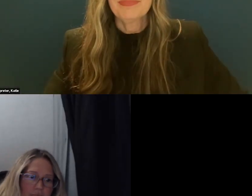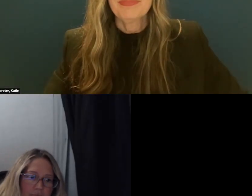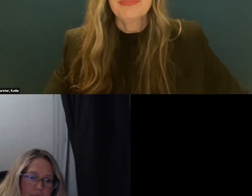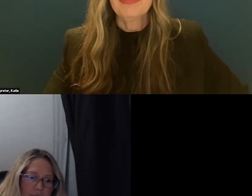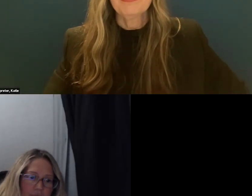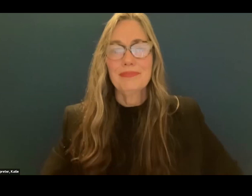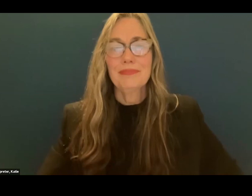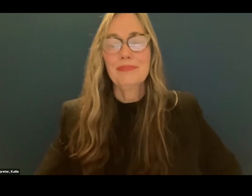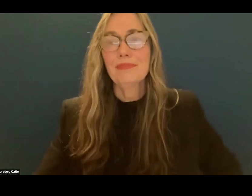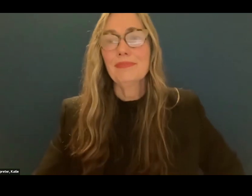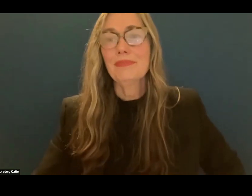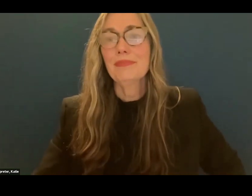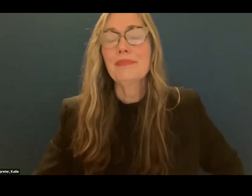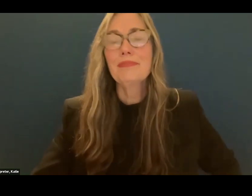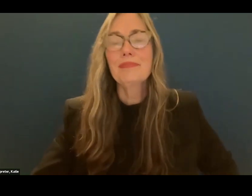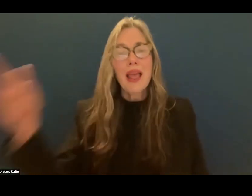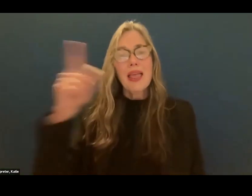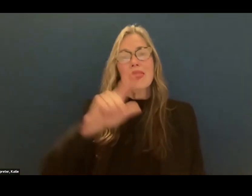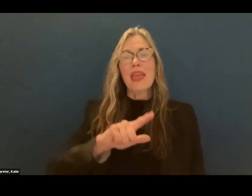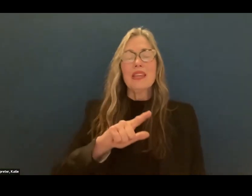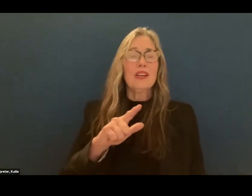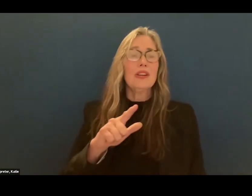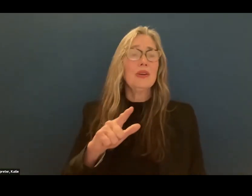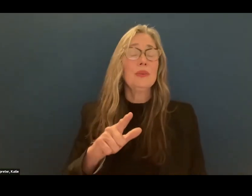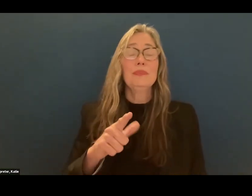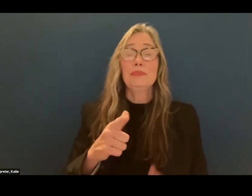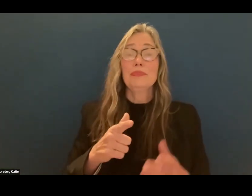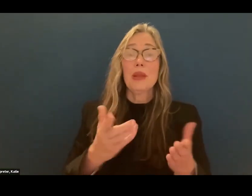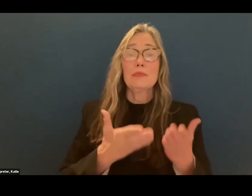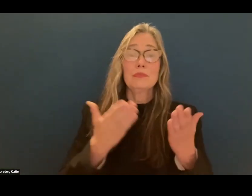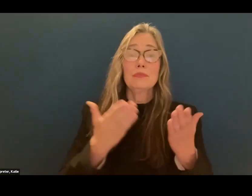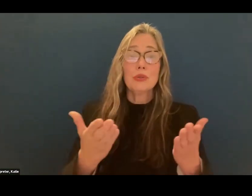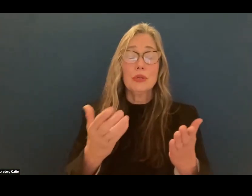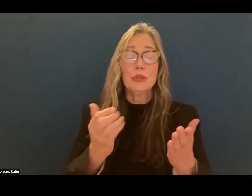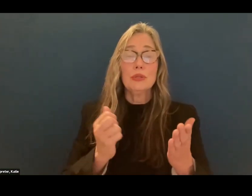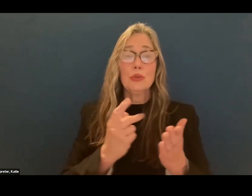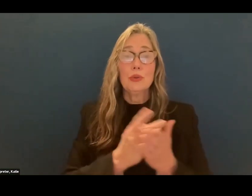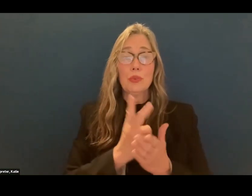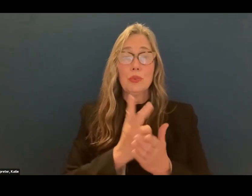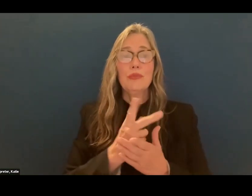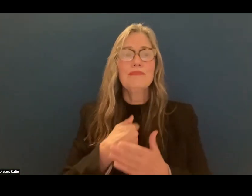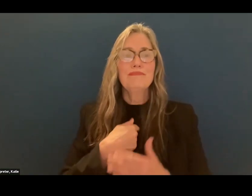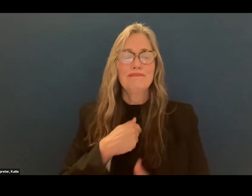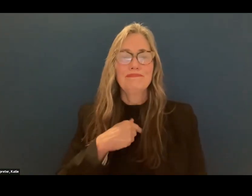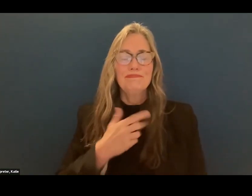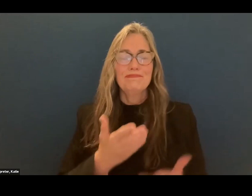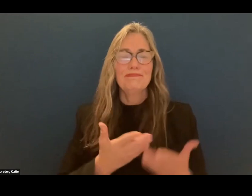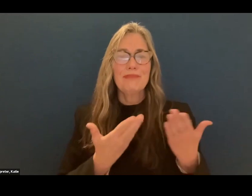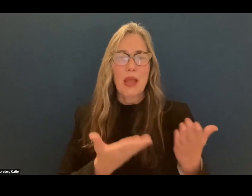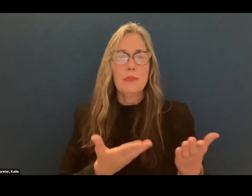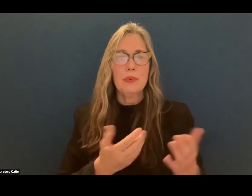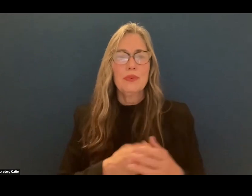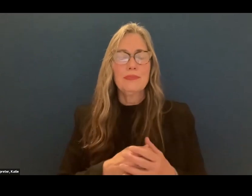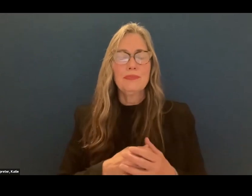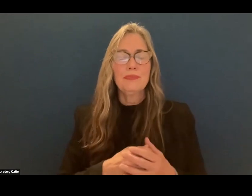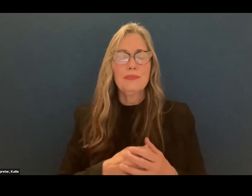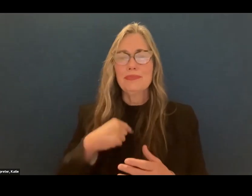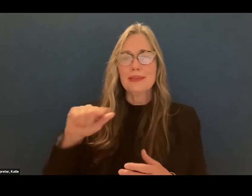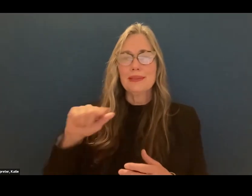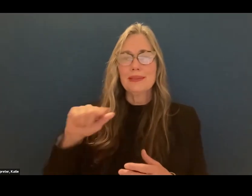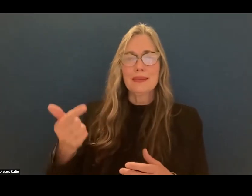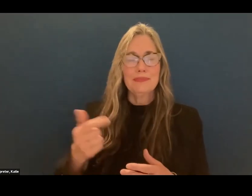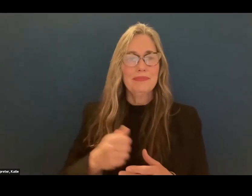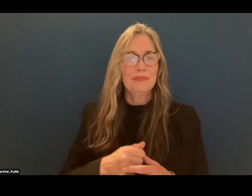Okay. Thank you, Dr. Vecchio. May I have a motion to approve? I so move. Second.